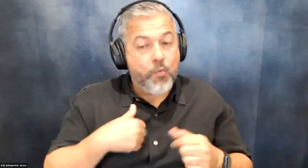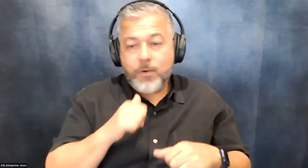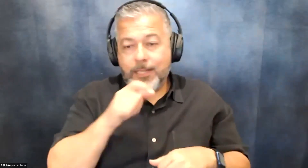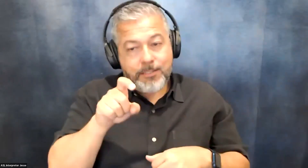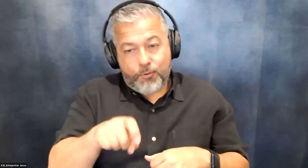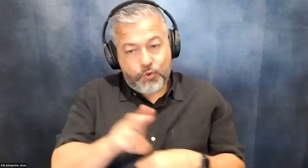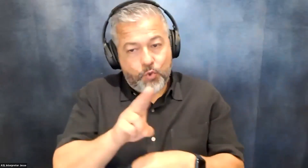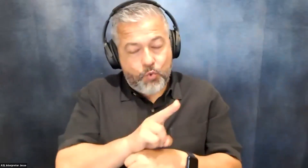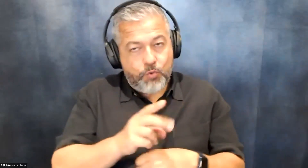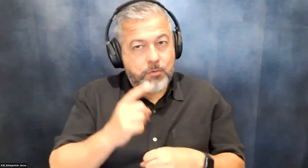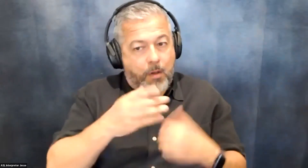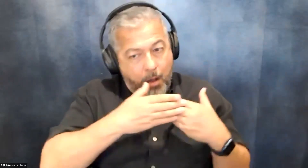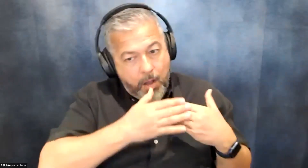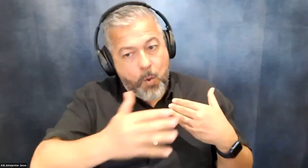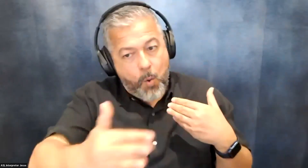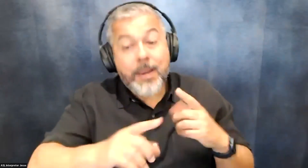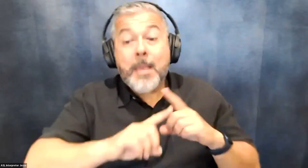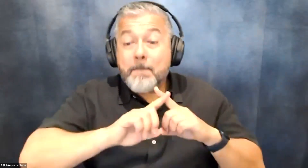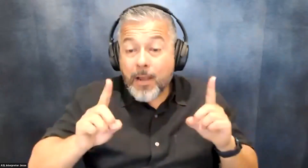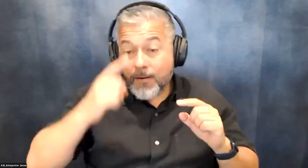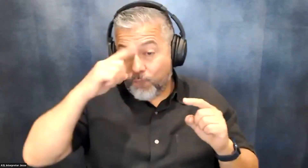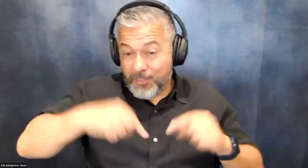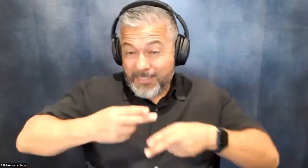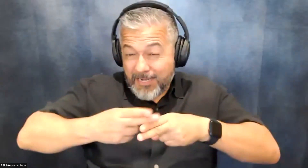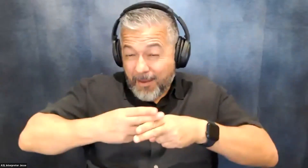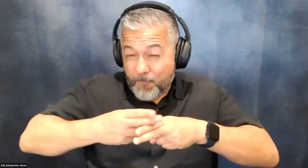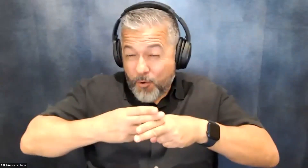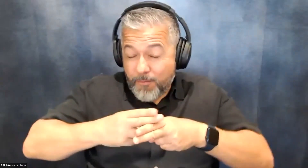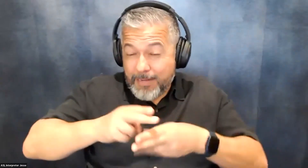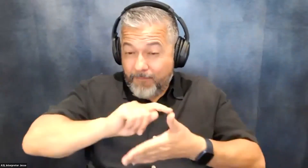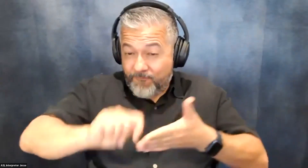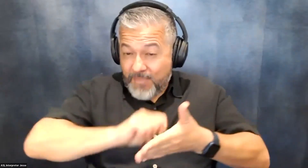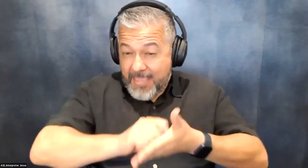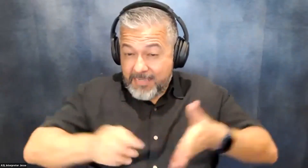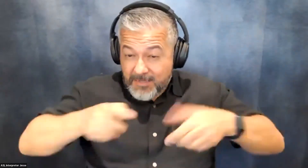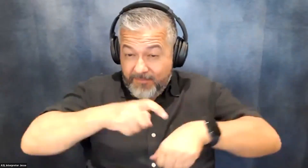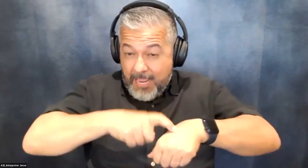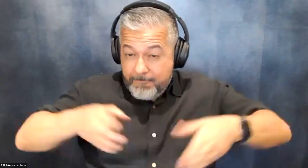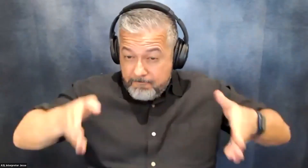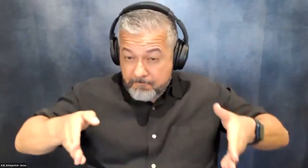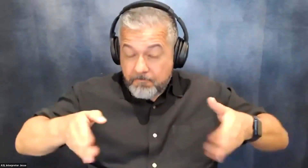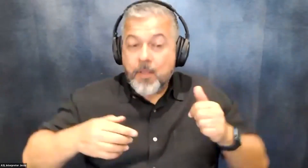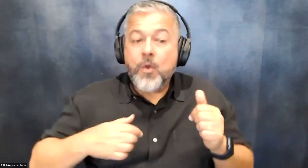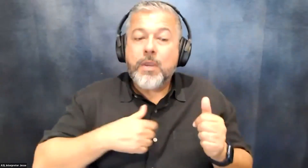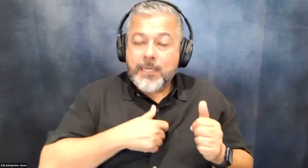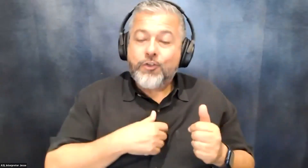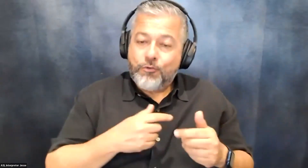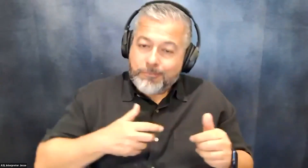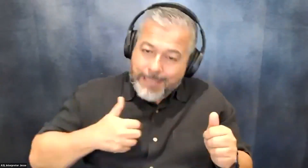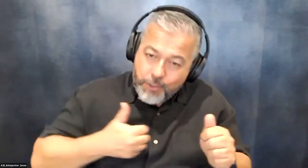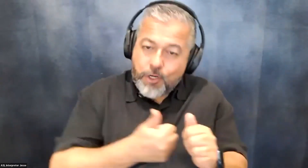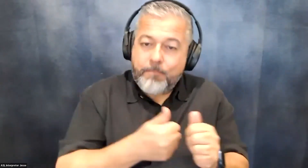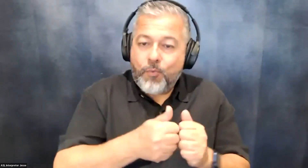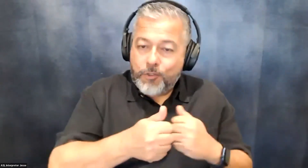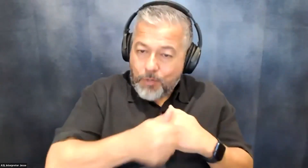for ongoing things. But in this temporary interim phase where we need to shore up our transportation,